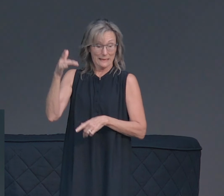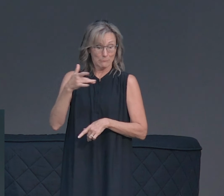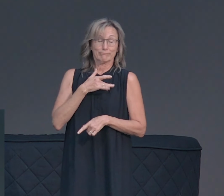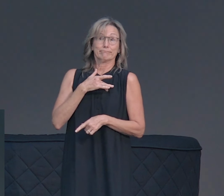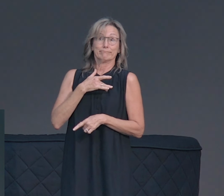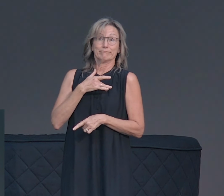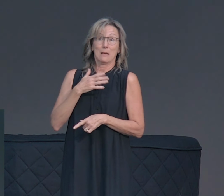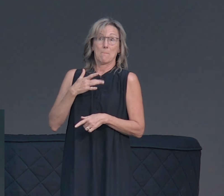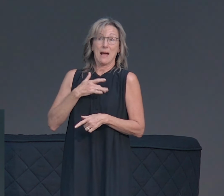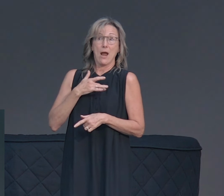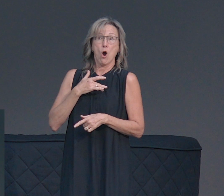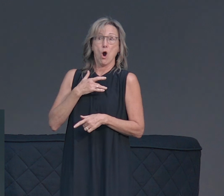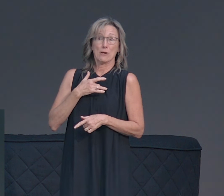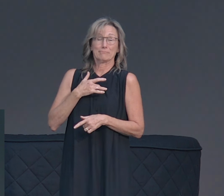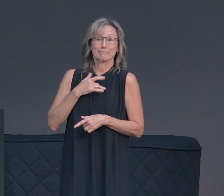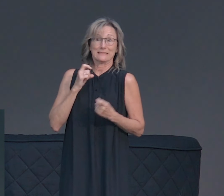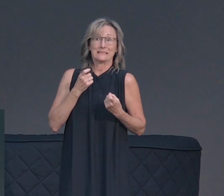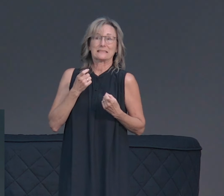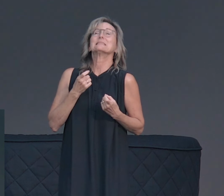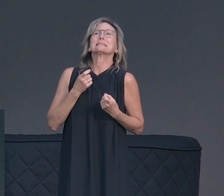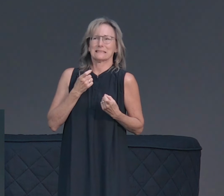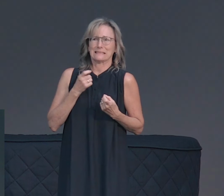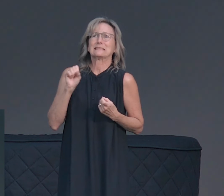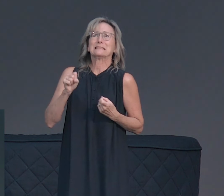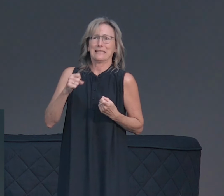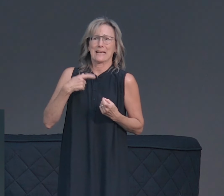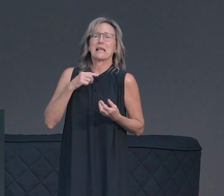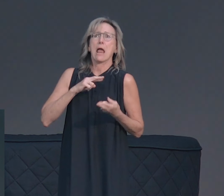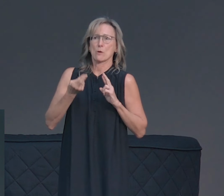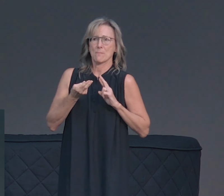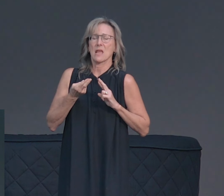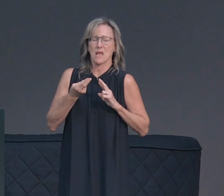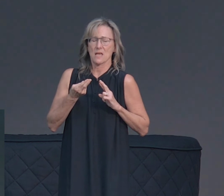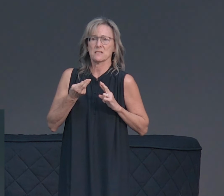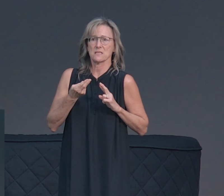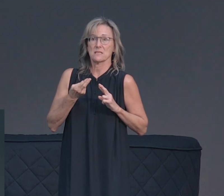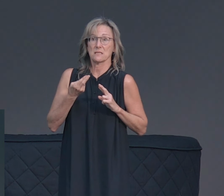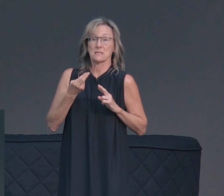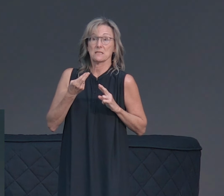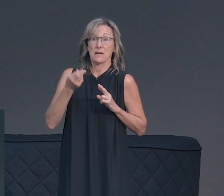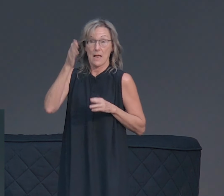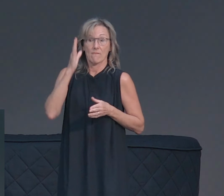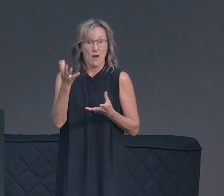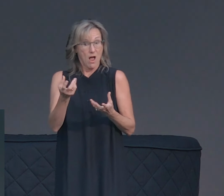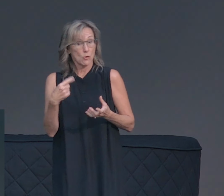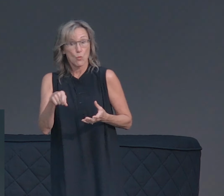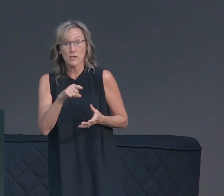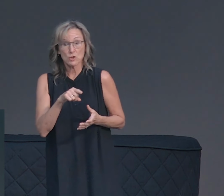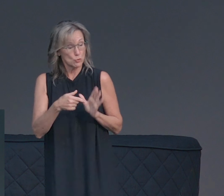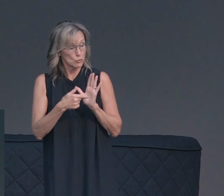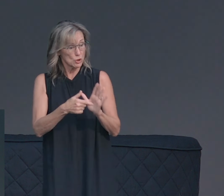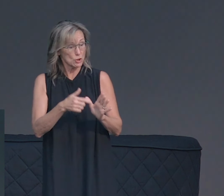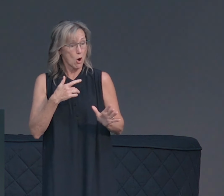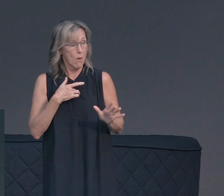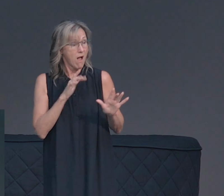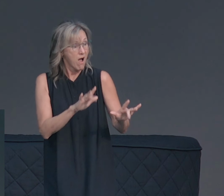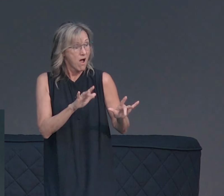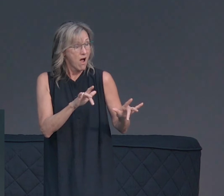Respond with yes. As God moves you with compassion to show mercy, say